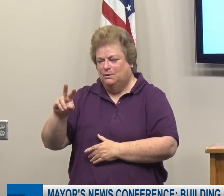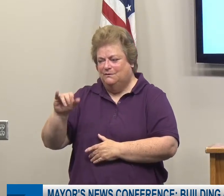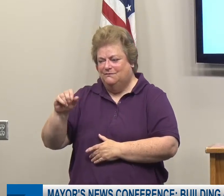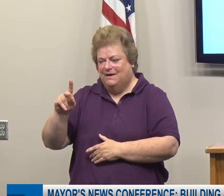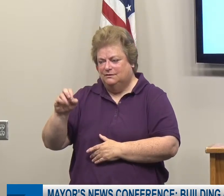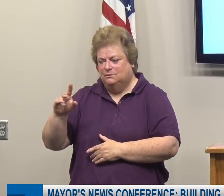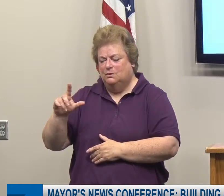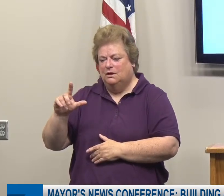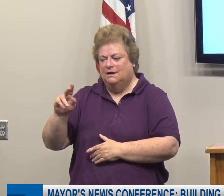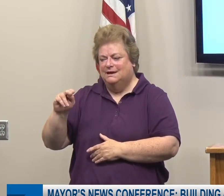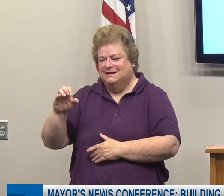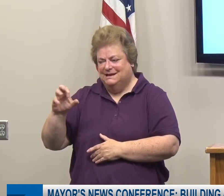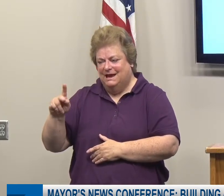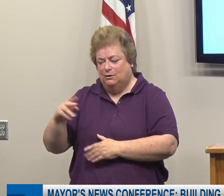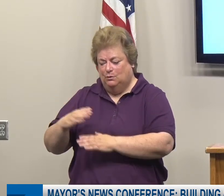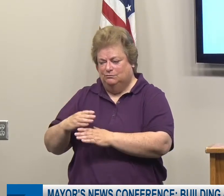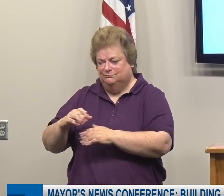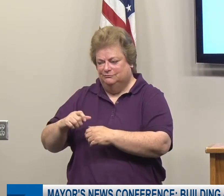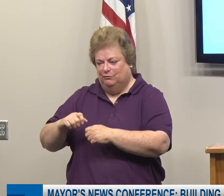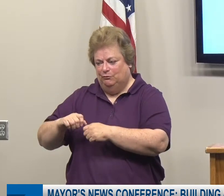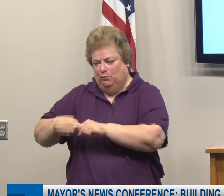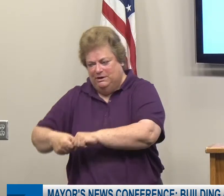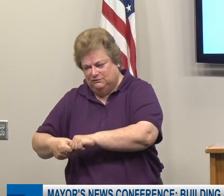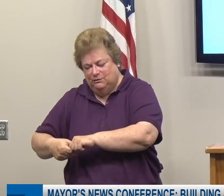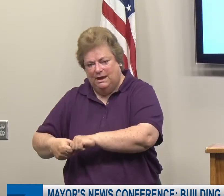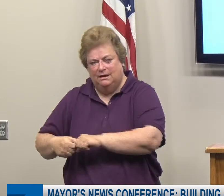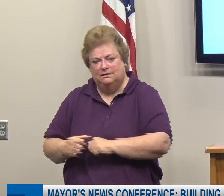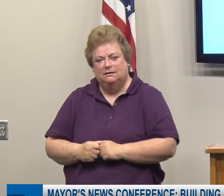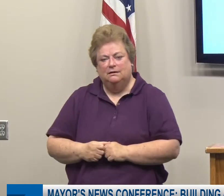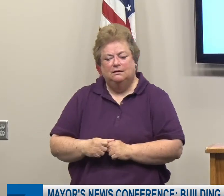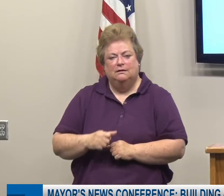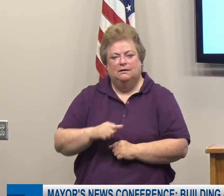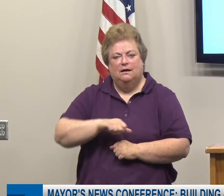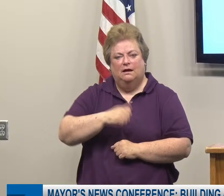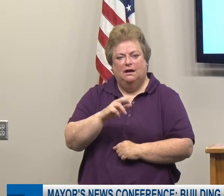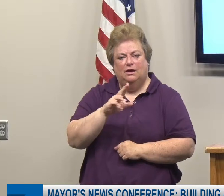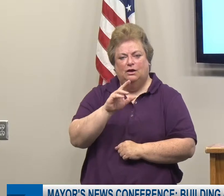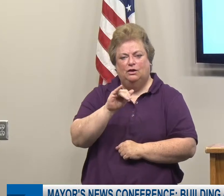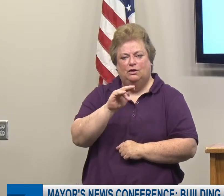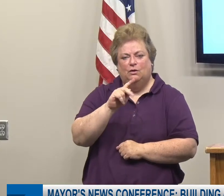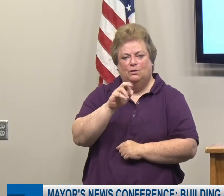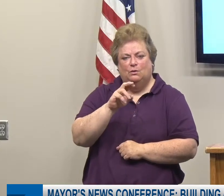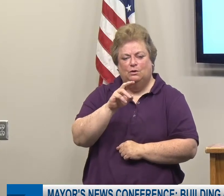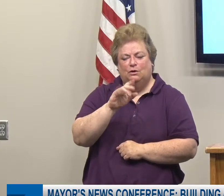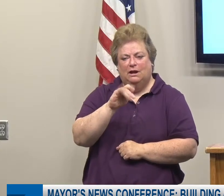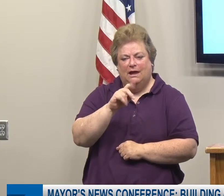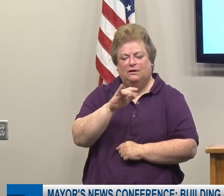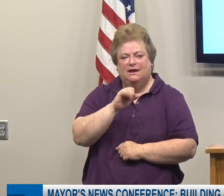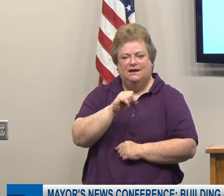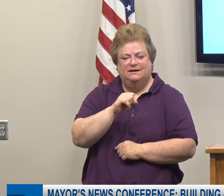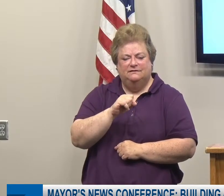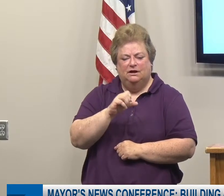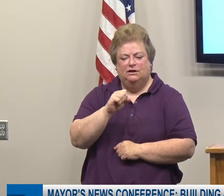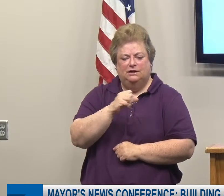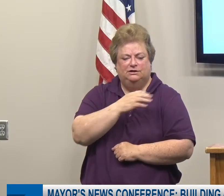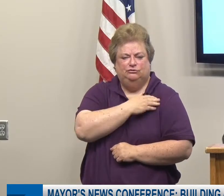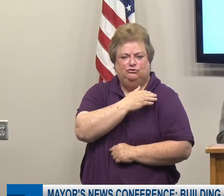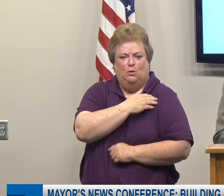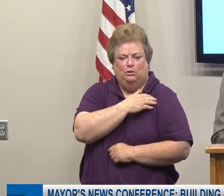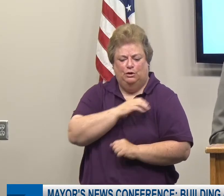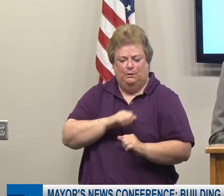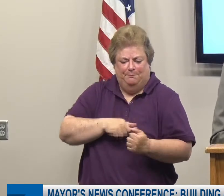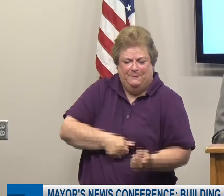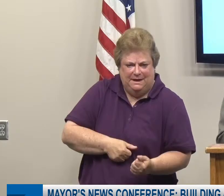restraint. The second would be a unilateral, it's called a shoulder pin technique. And if you